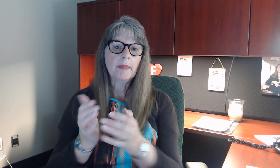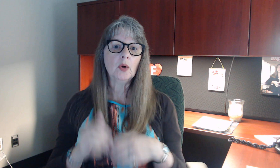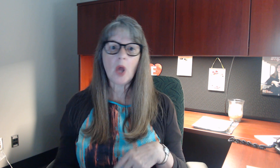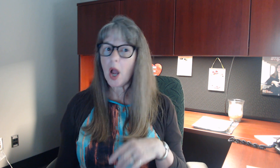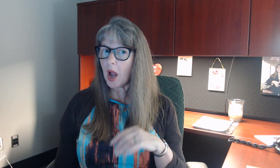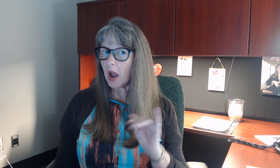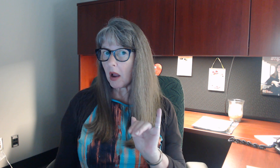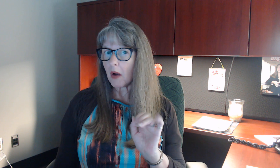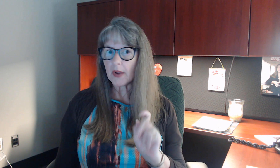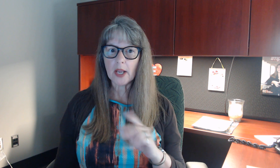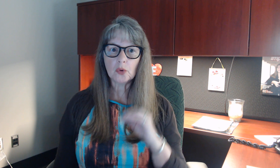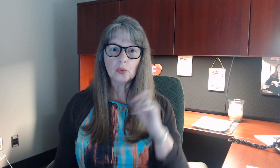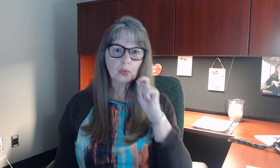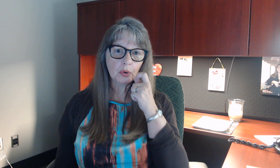boat. Oh, okay, cool.